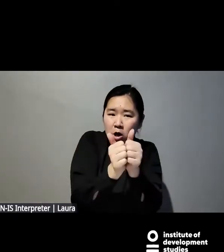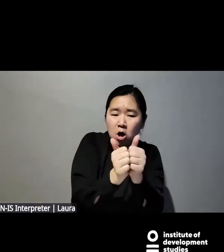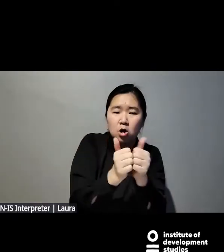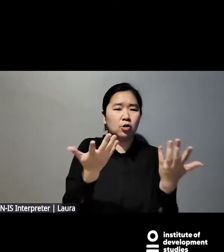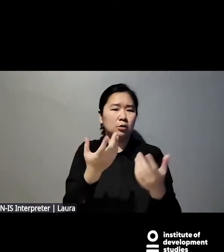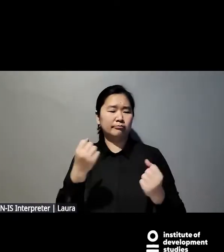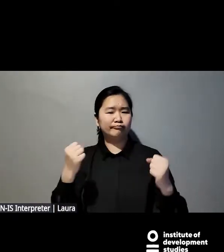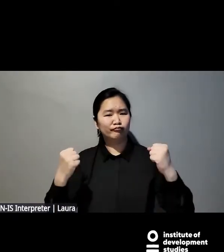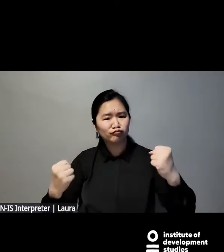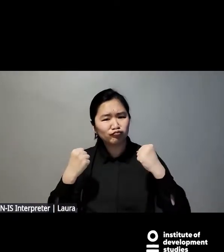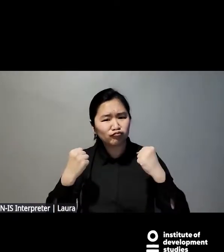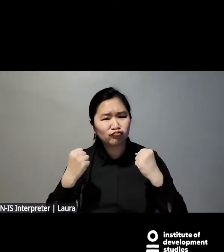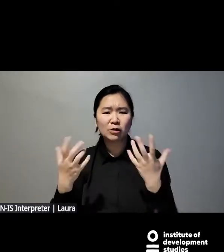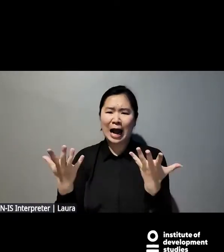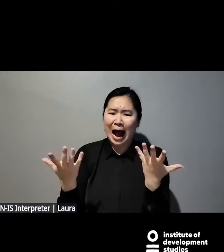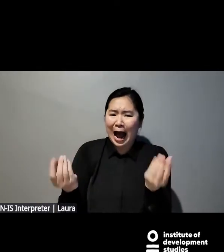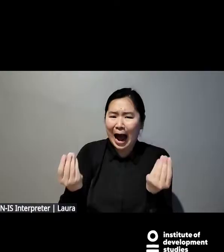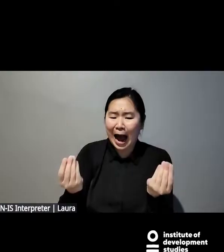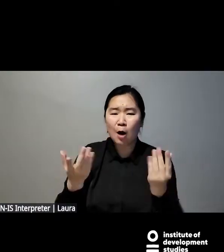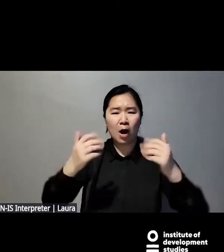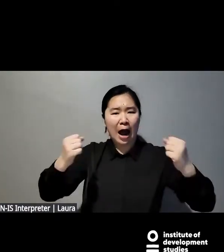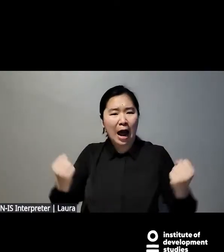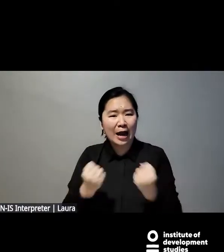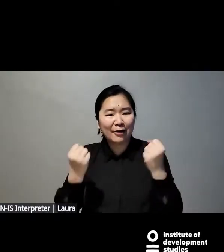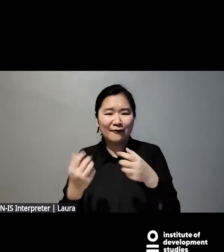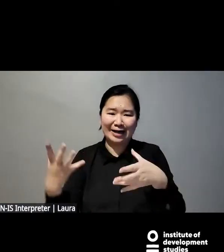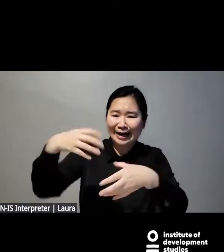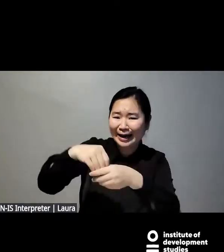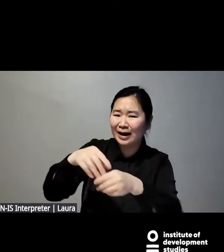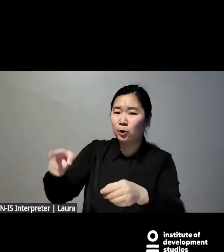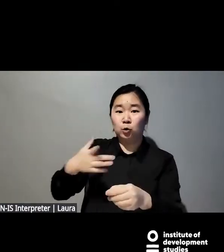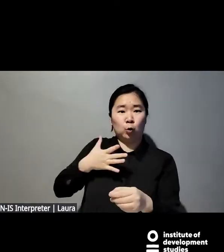OPDs. Thank you guys very much.